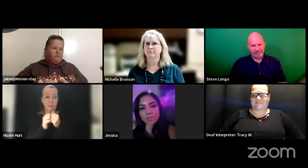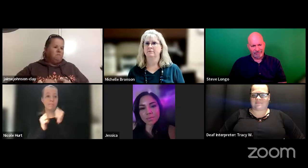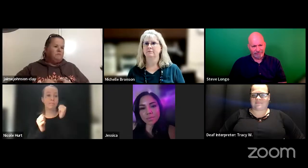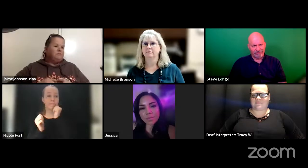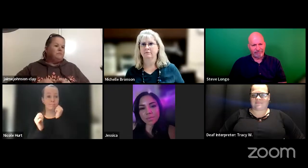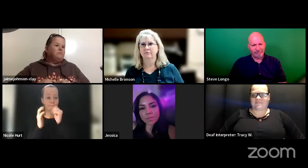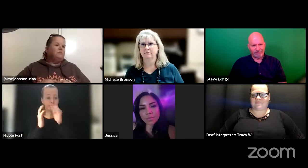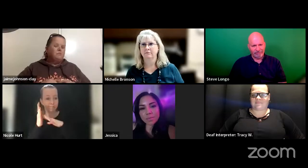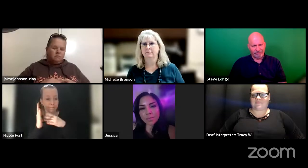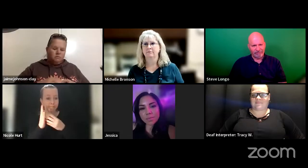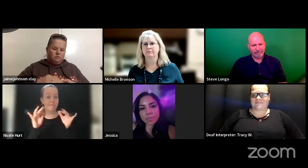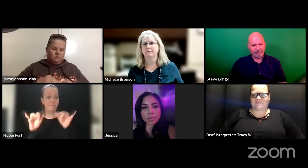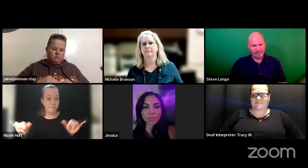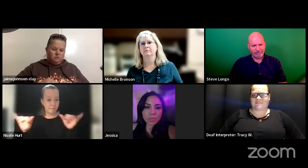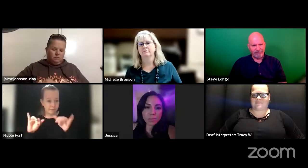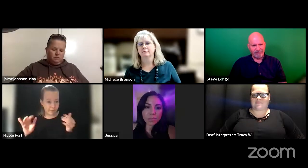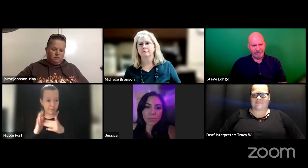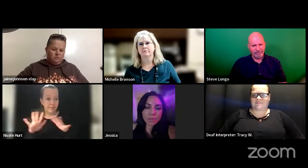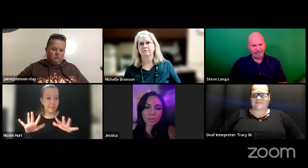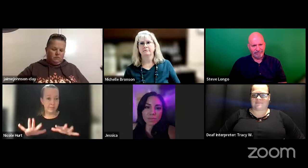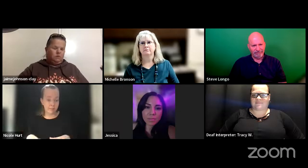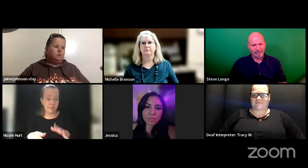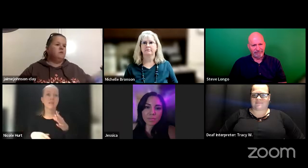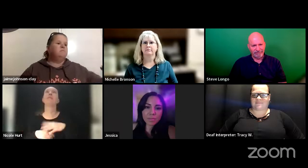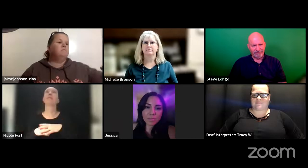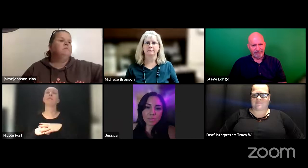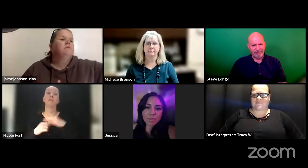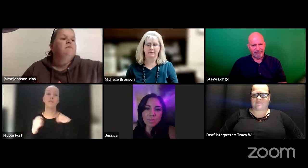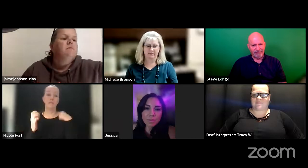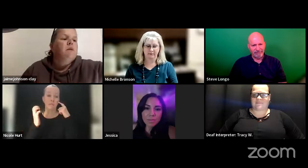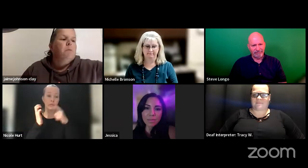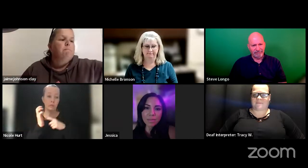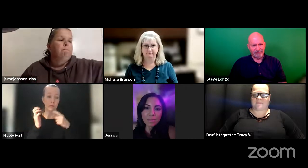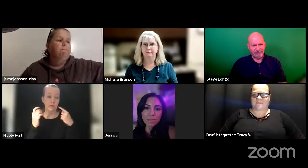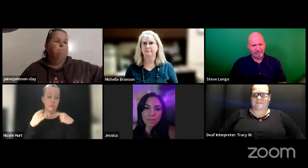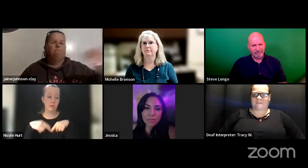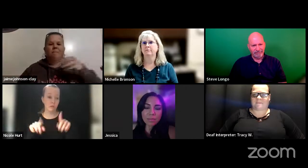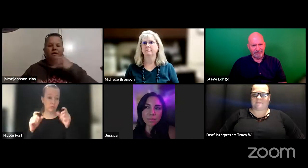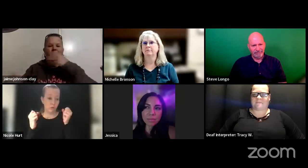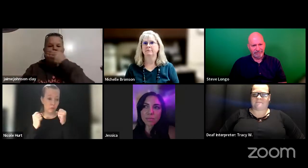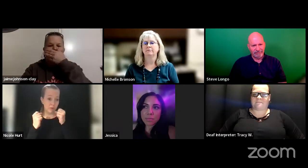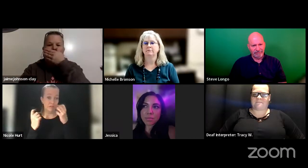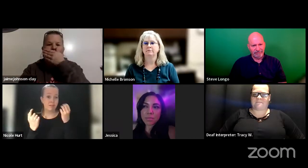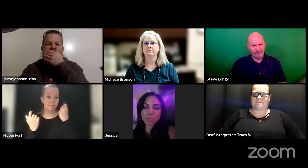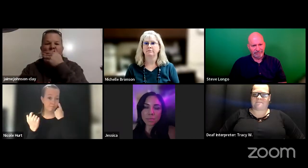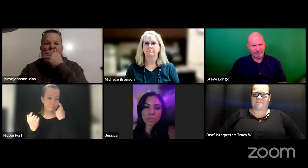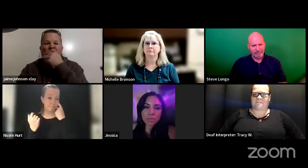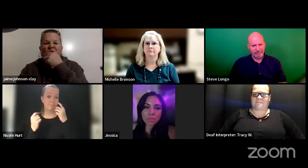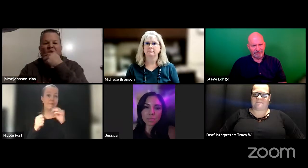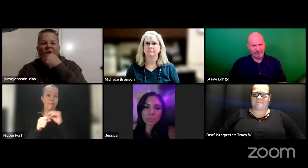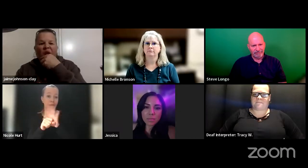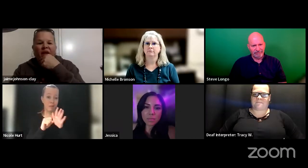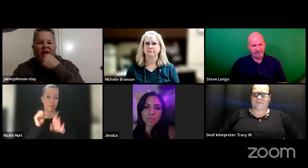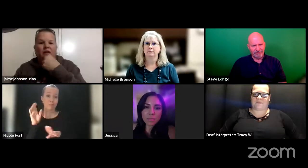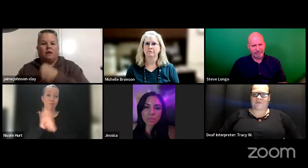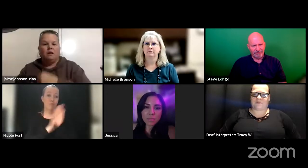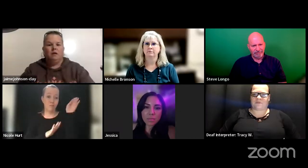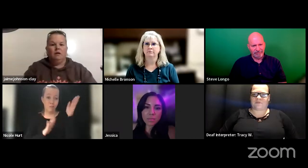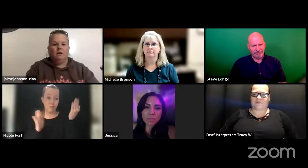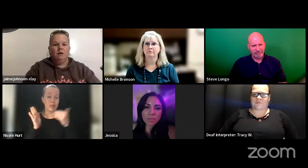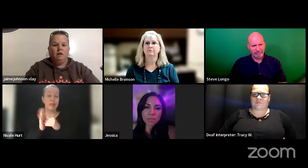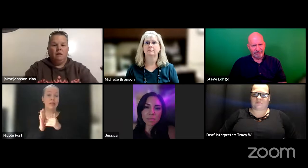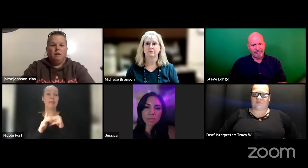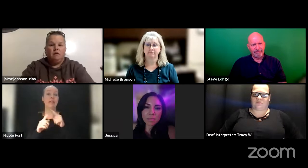I think things are finally starting to settle down and into a routine. I have noticed during the